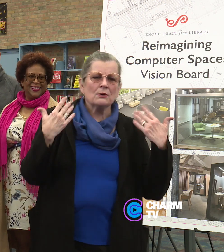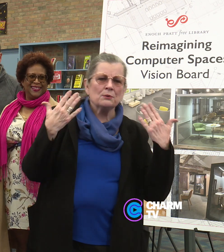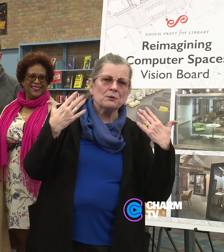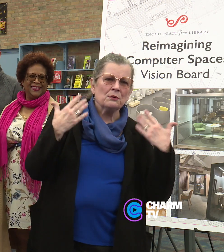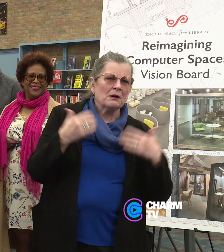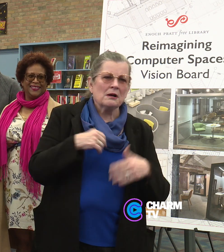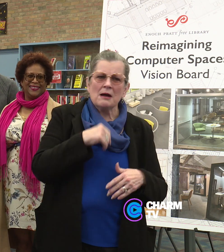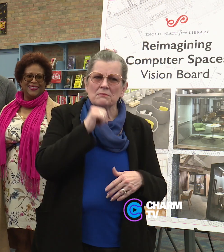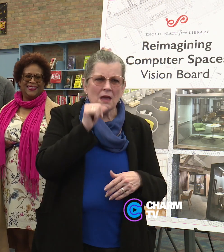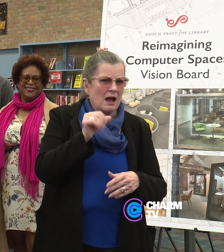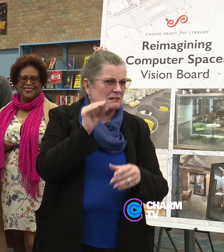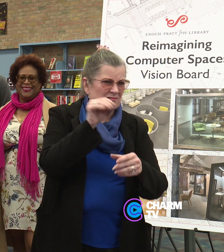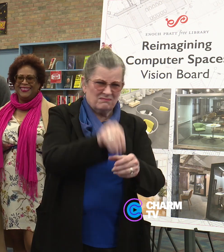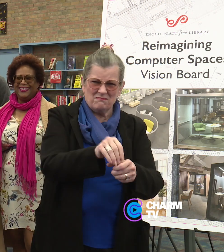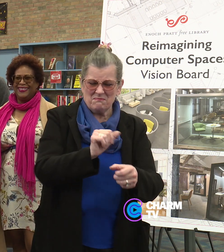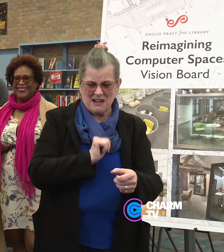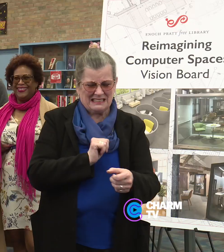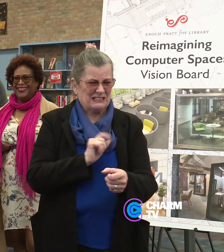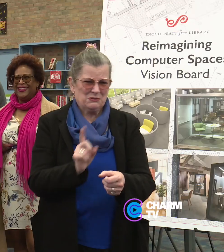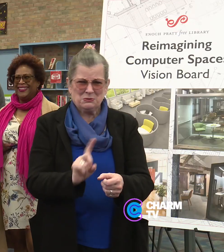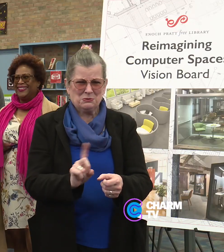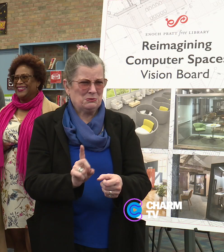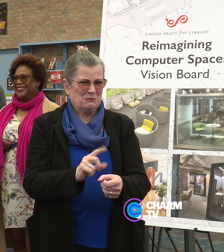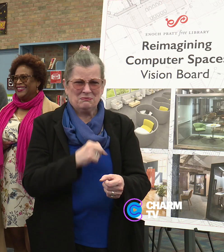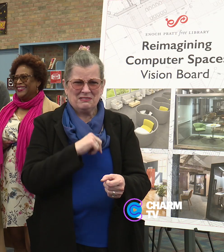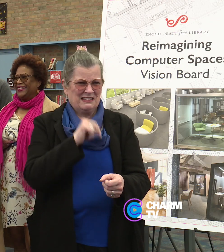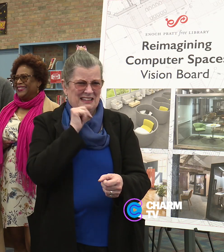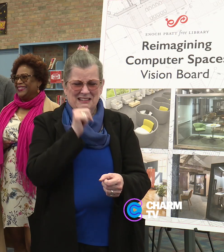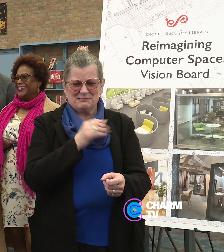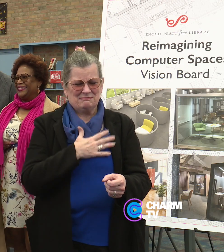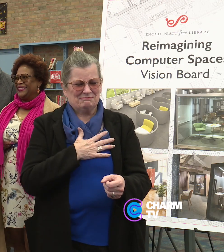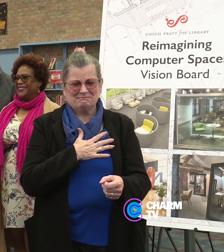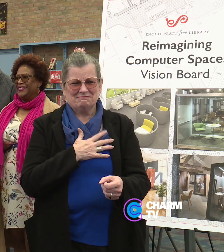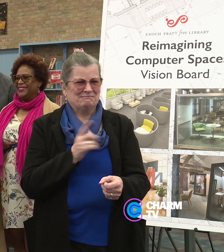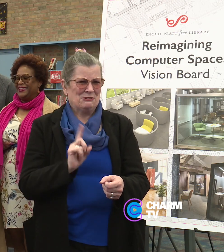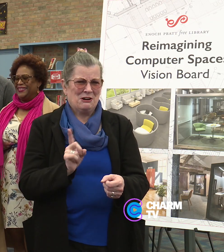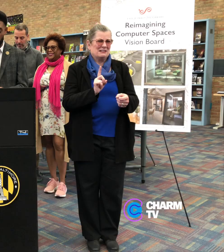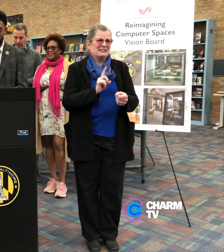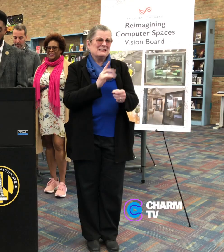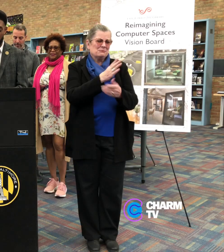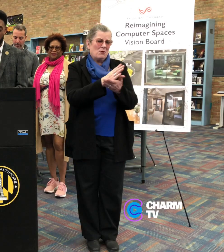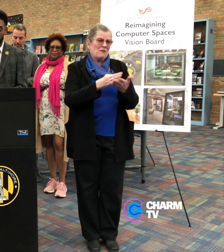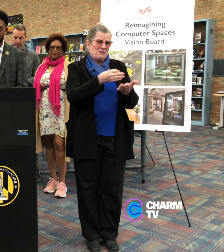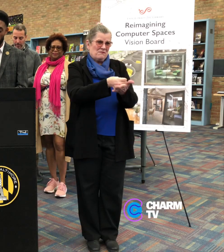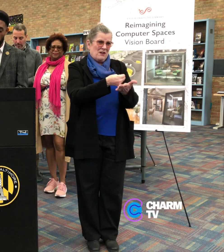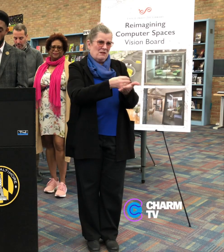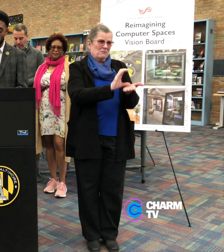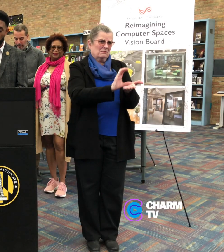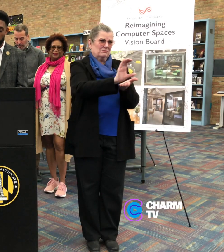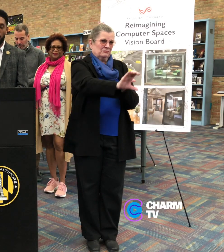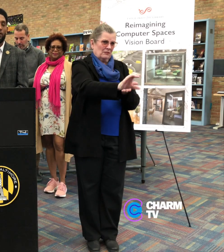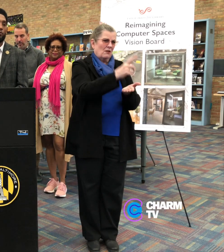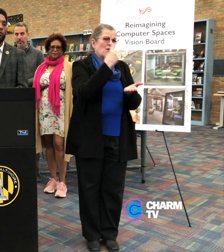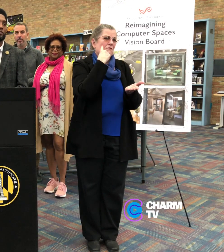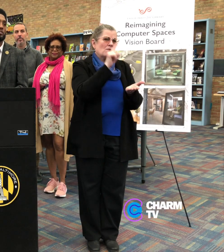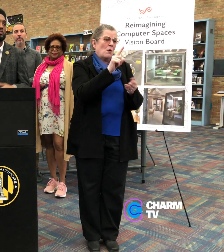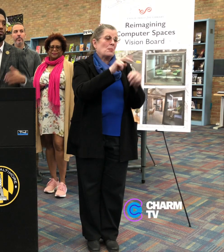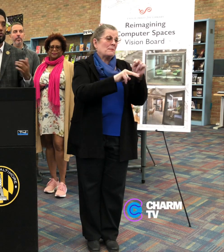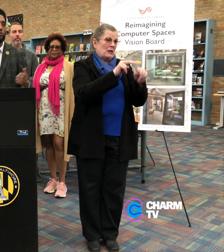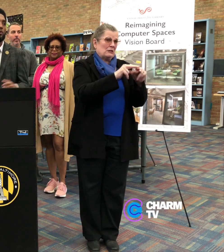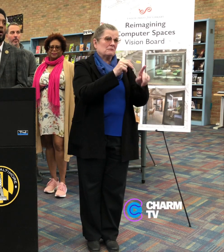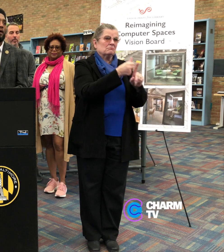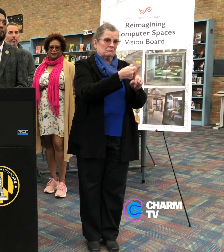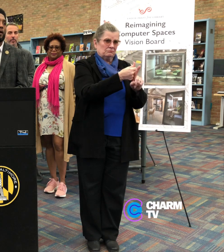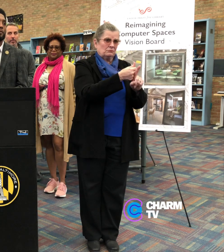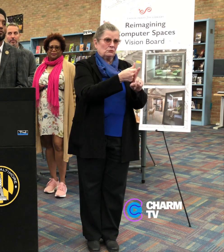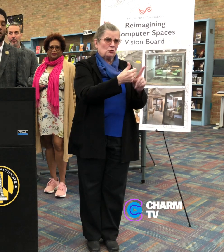in personally. And a portion of the funding for this will also be allocated toward building, of course, this